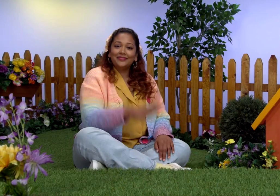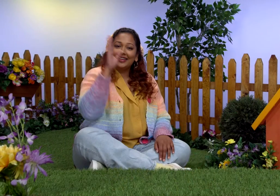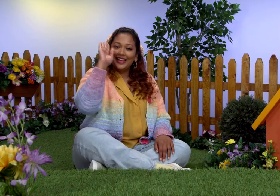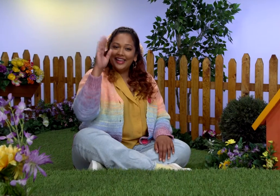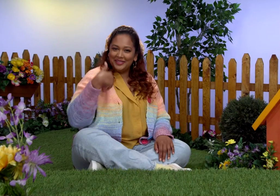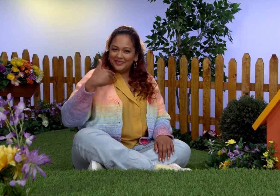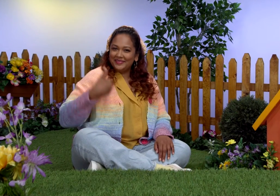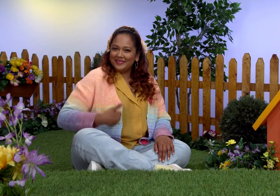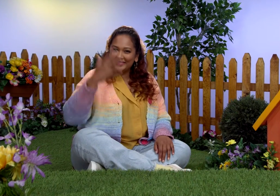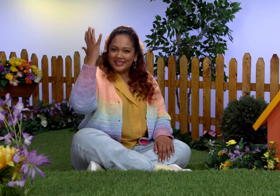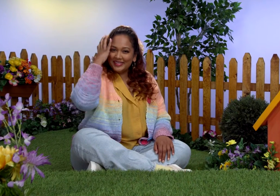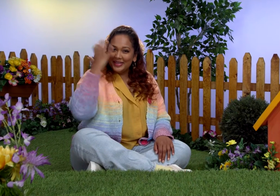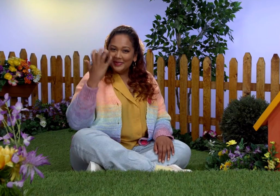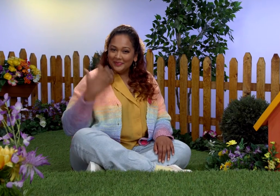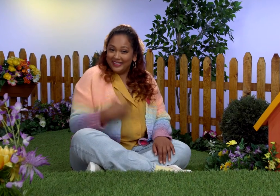Hi, it's me, Simmy